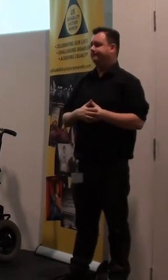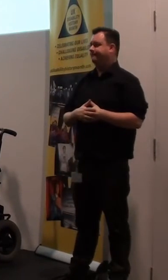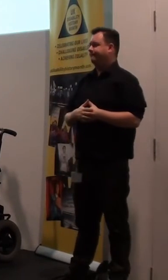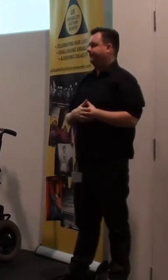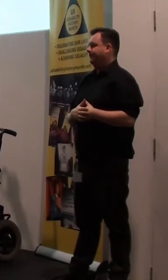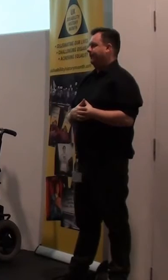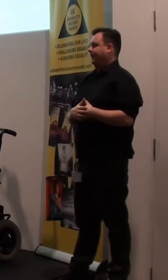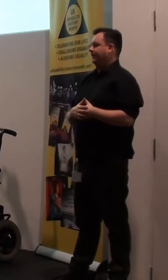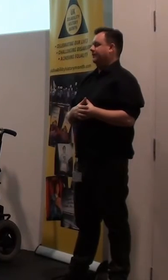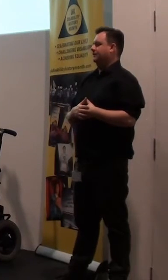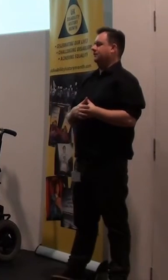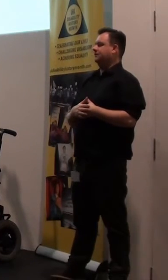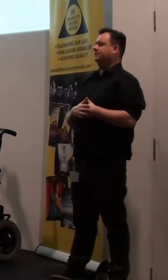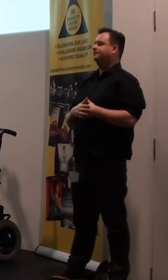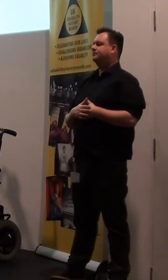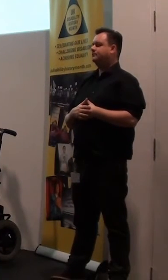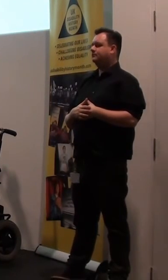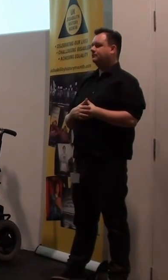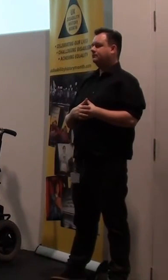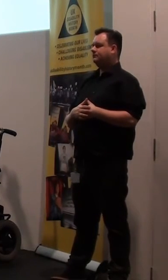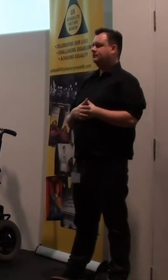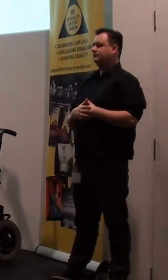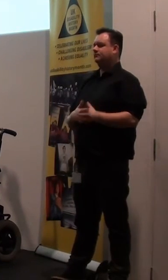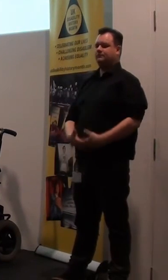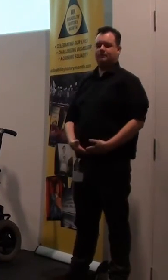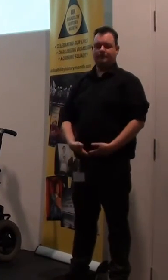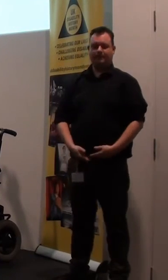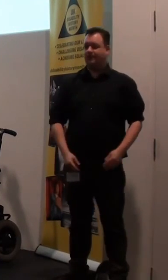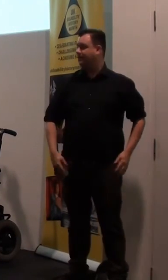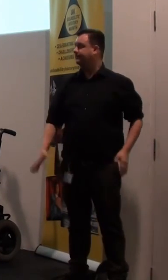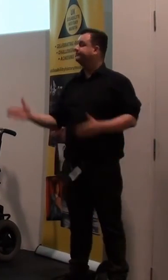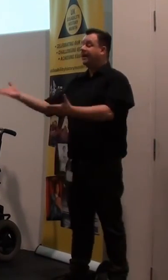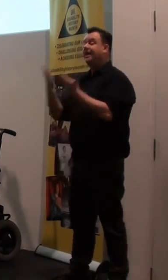Thank you very much.